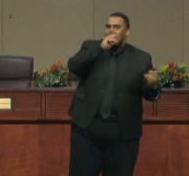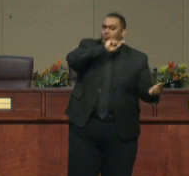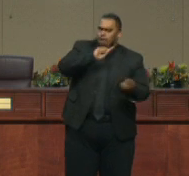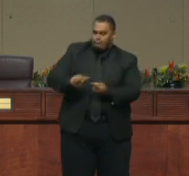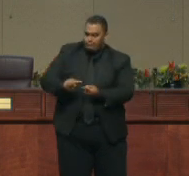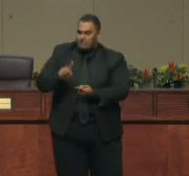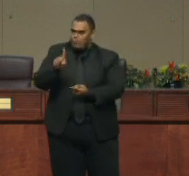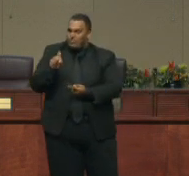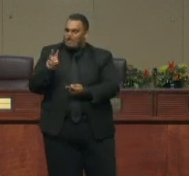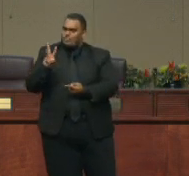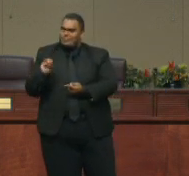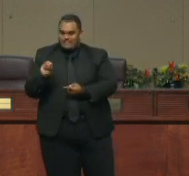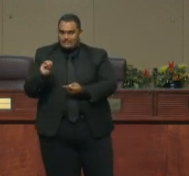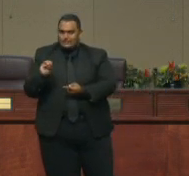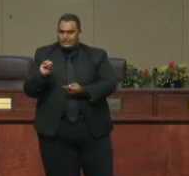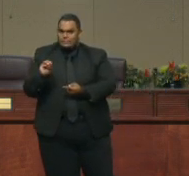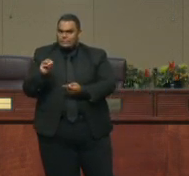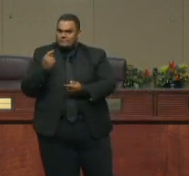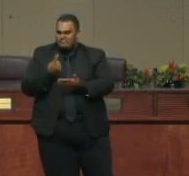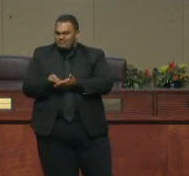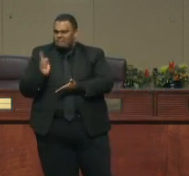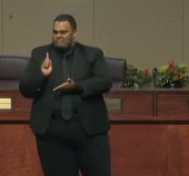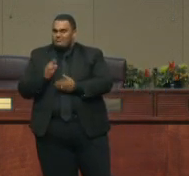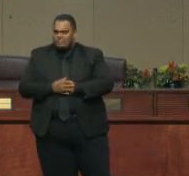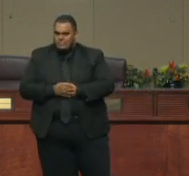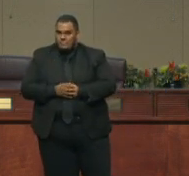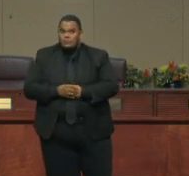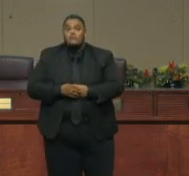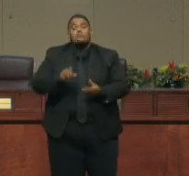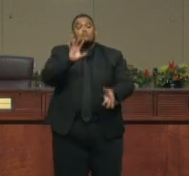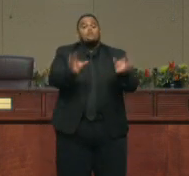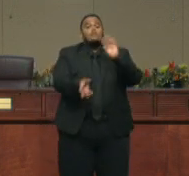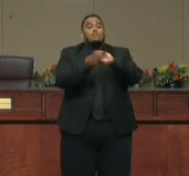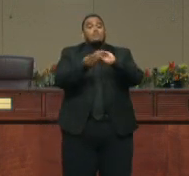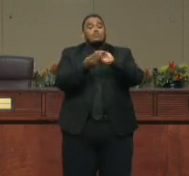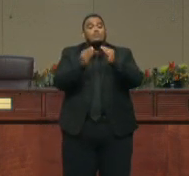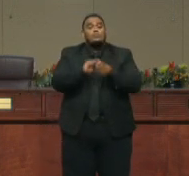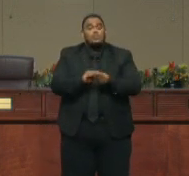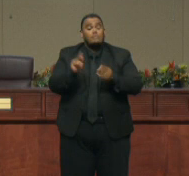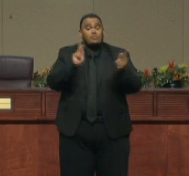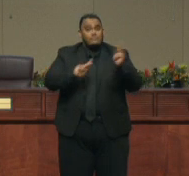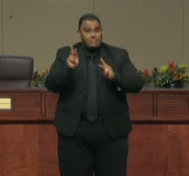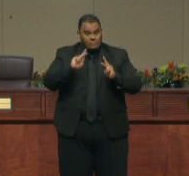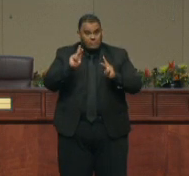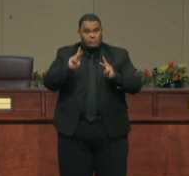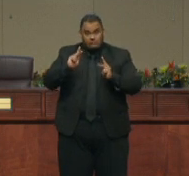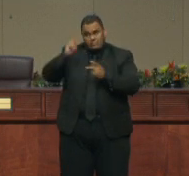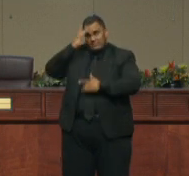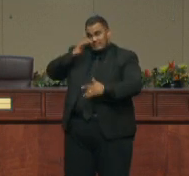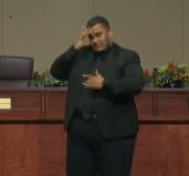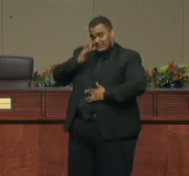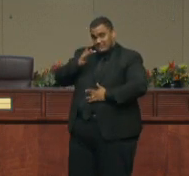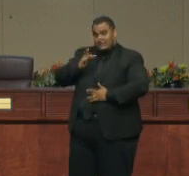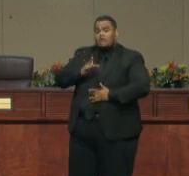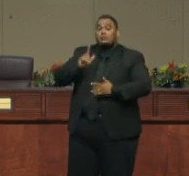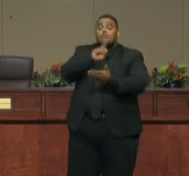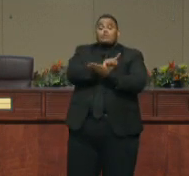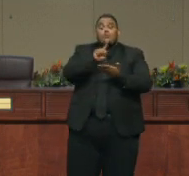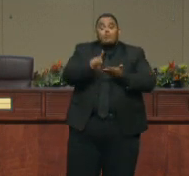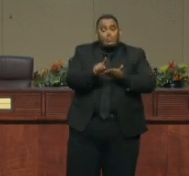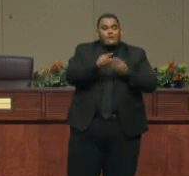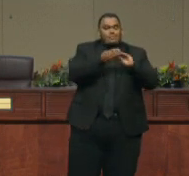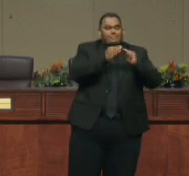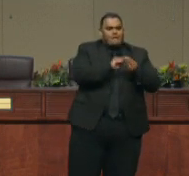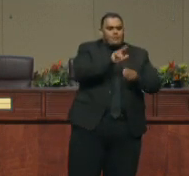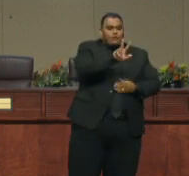week. And with regard to the total number of cases, on week 31, that was last